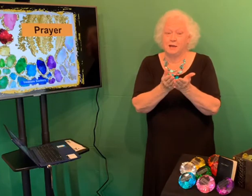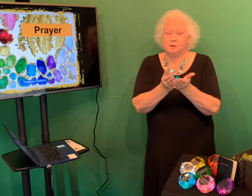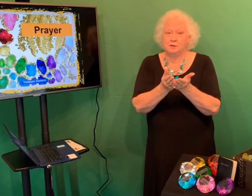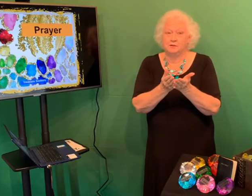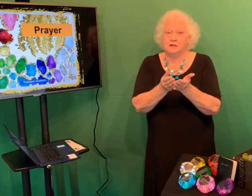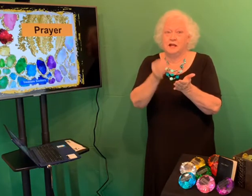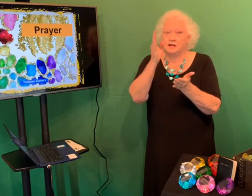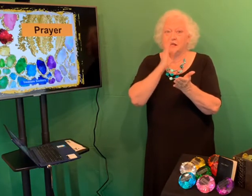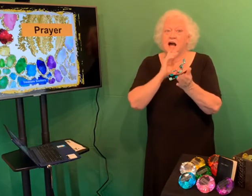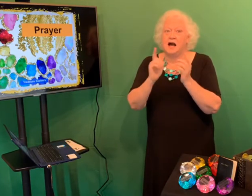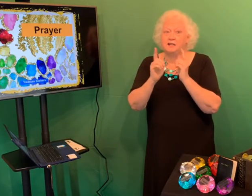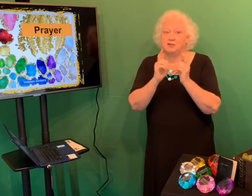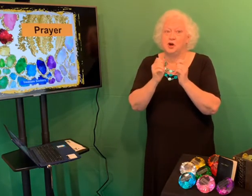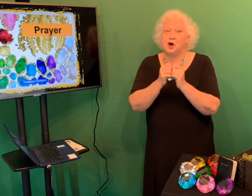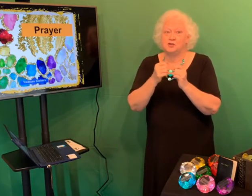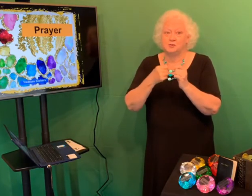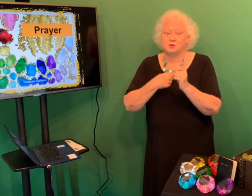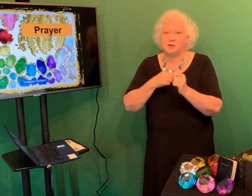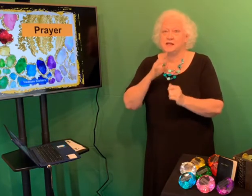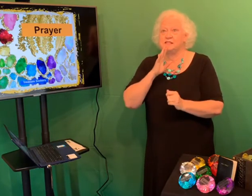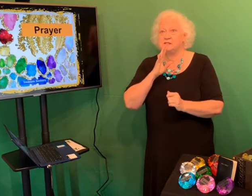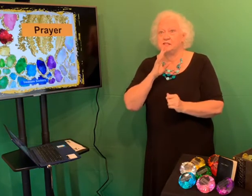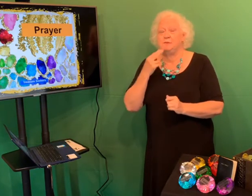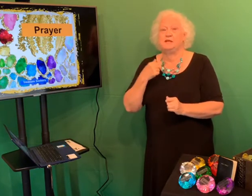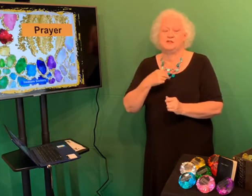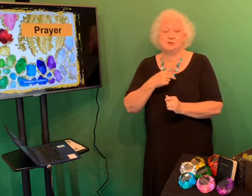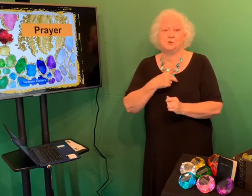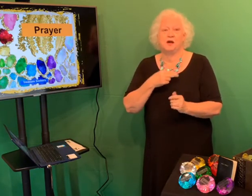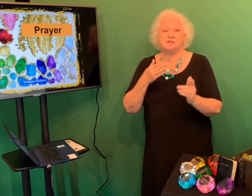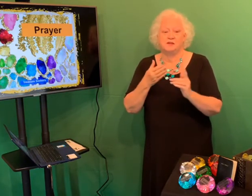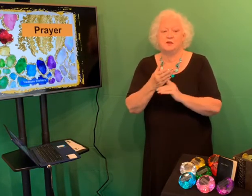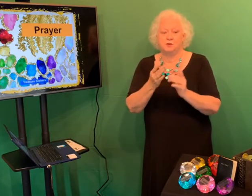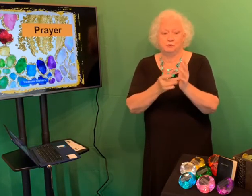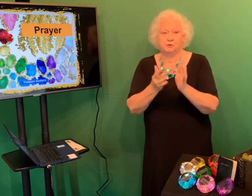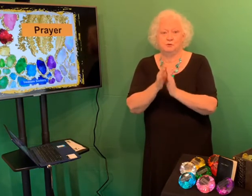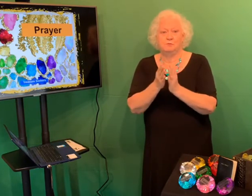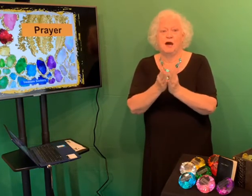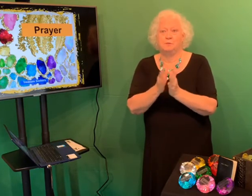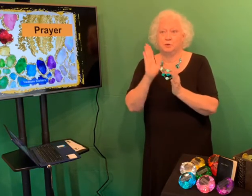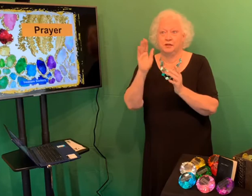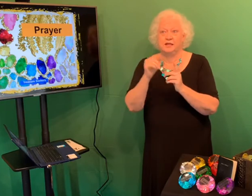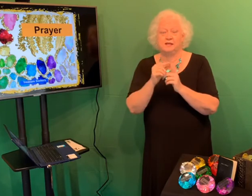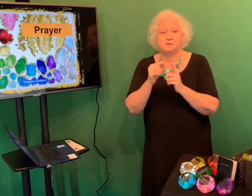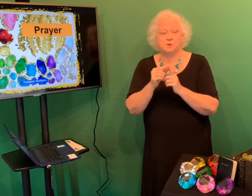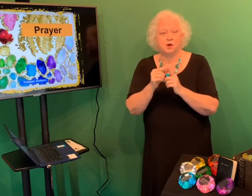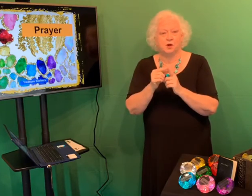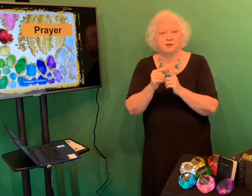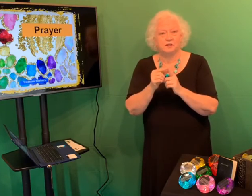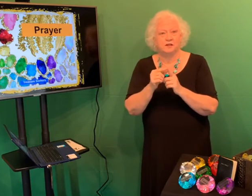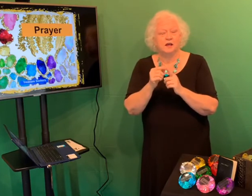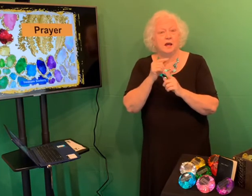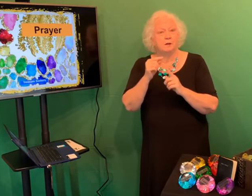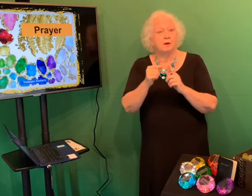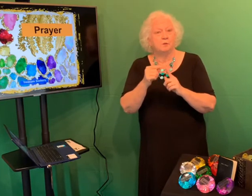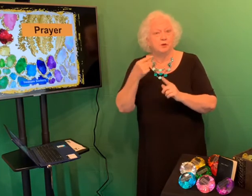Bible, God talks with us or speaks to us through the Bible, His Word. But when